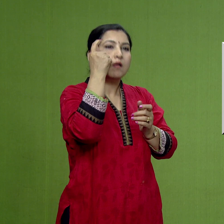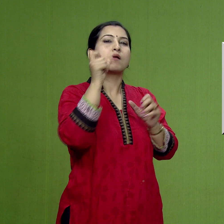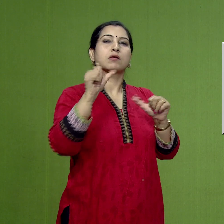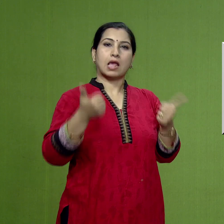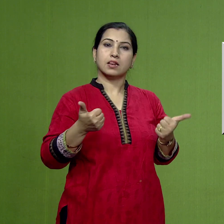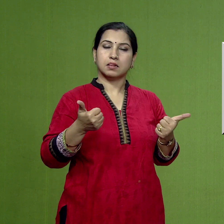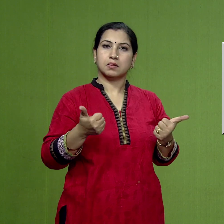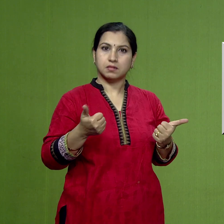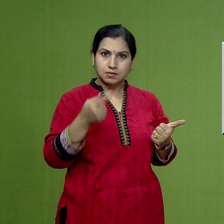isn't it?